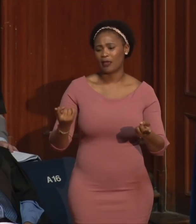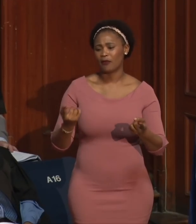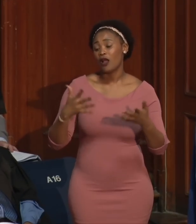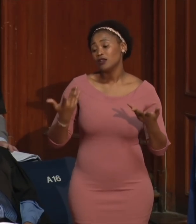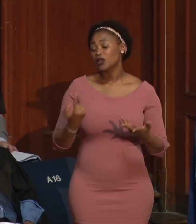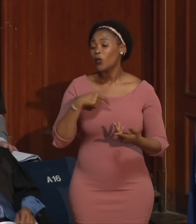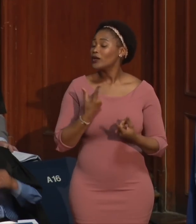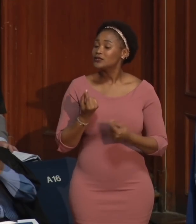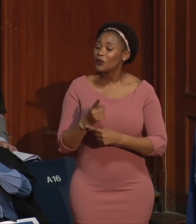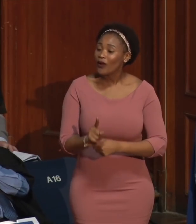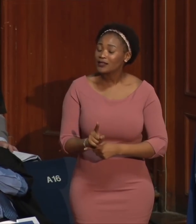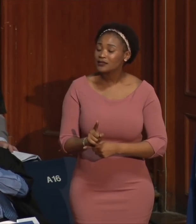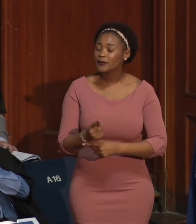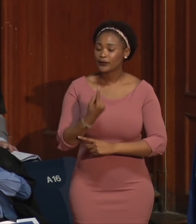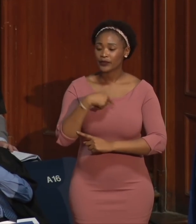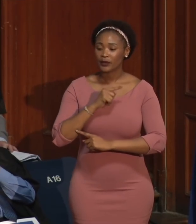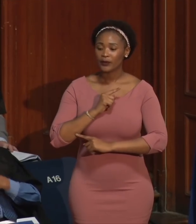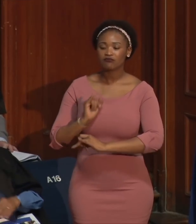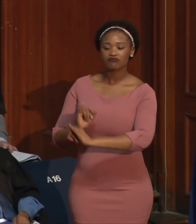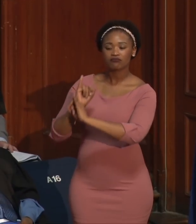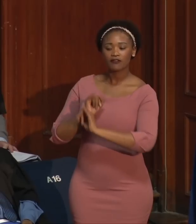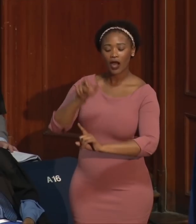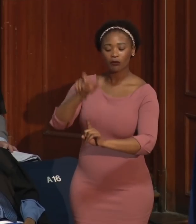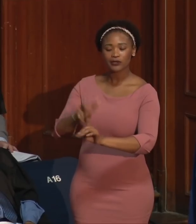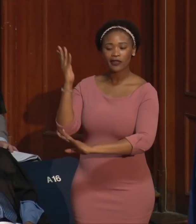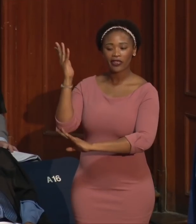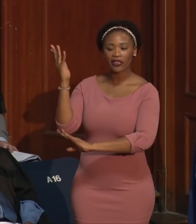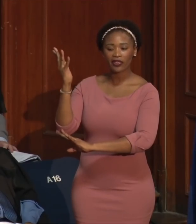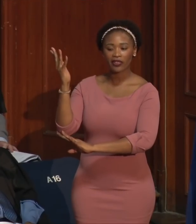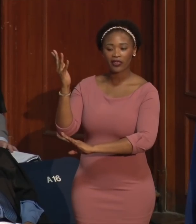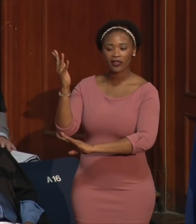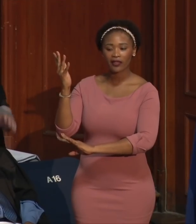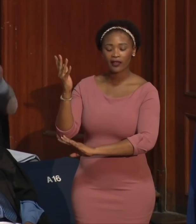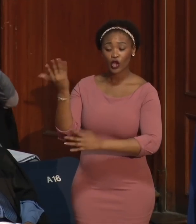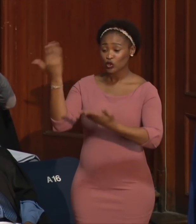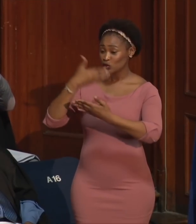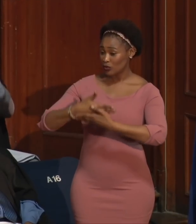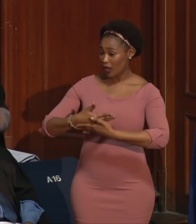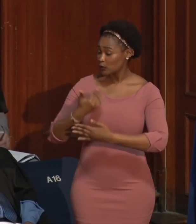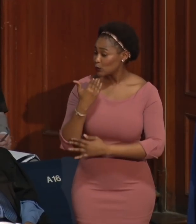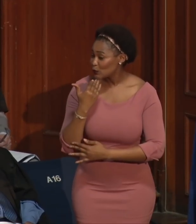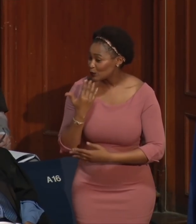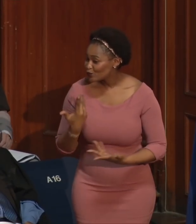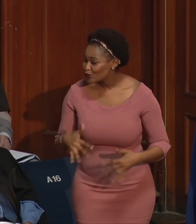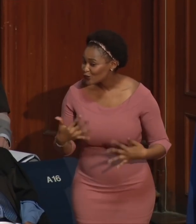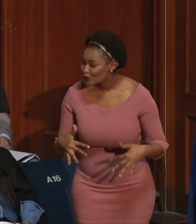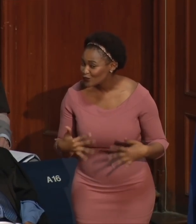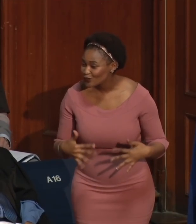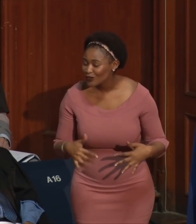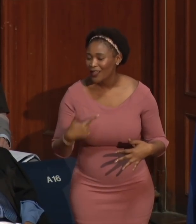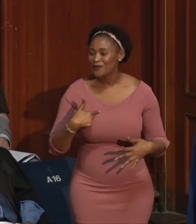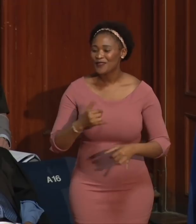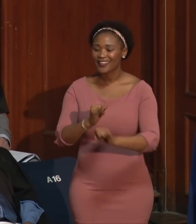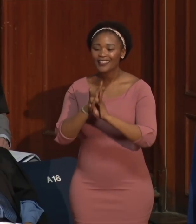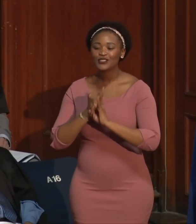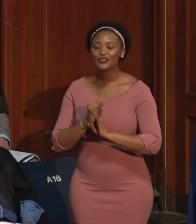we normally do at this event is to have a speaker. And tonight you're in for a treat, and I'm going to